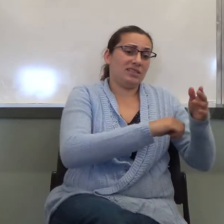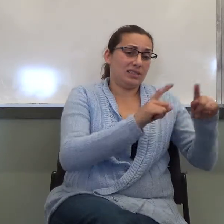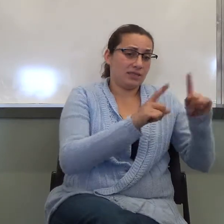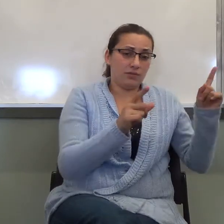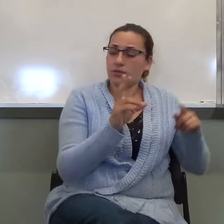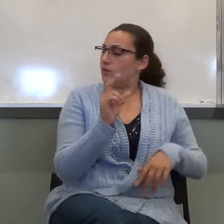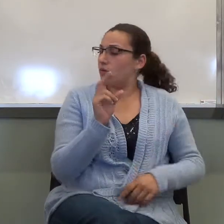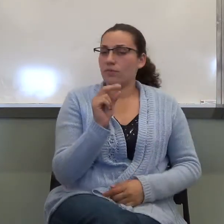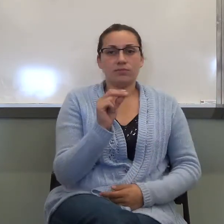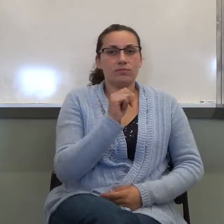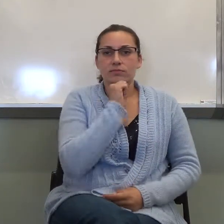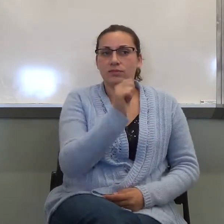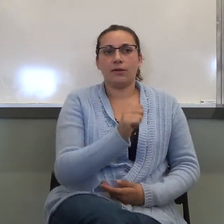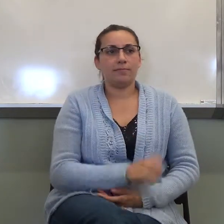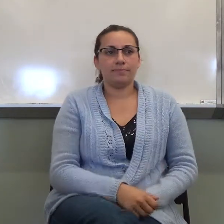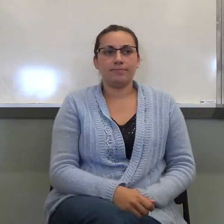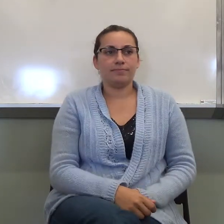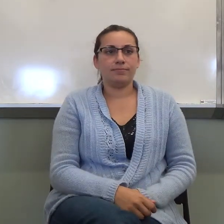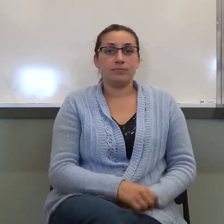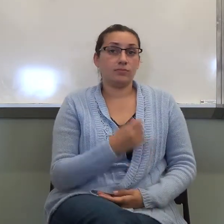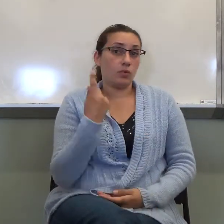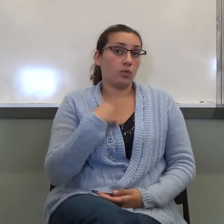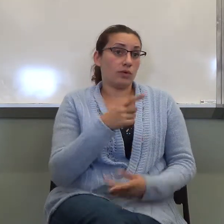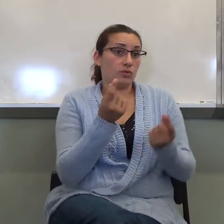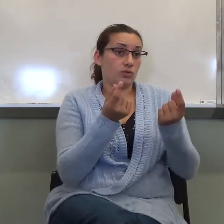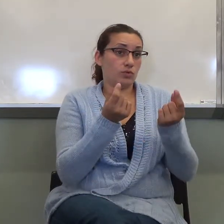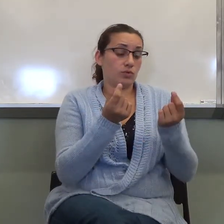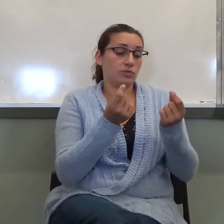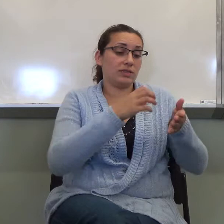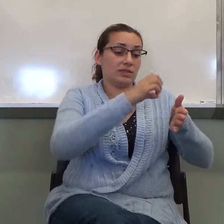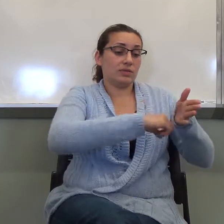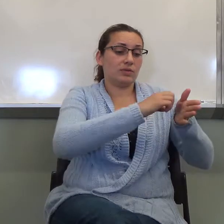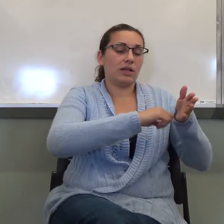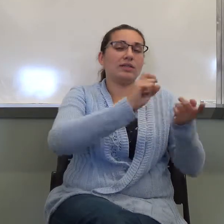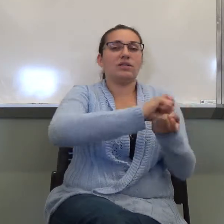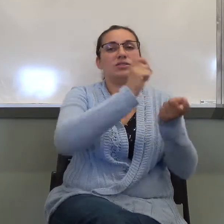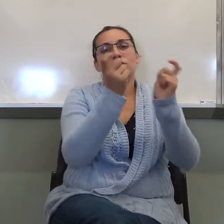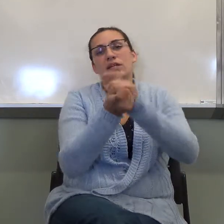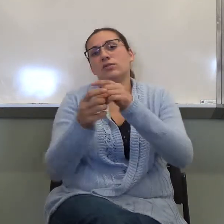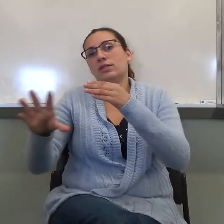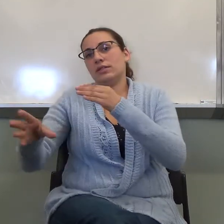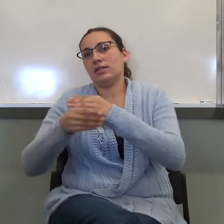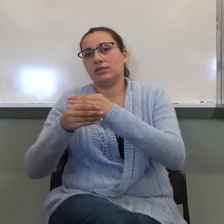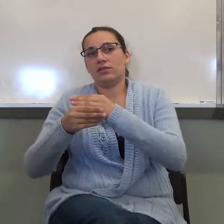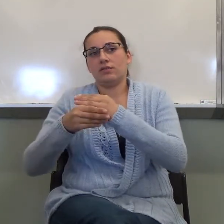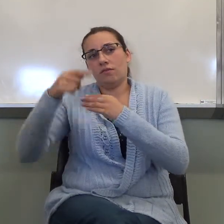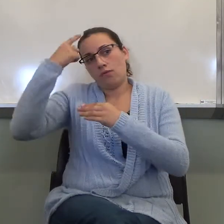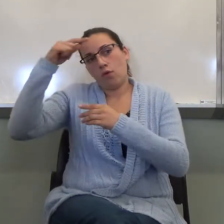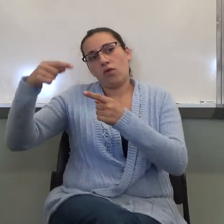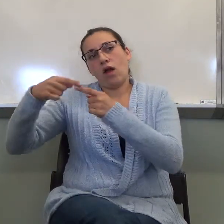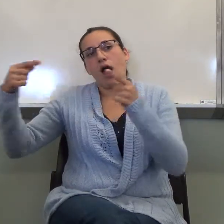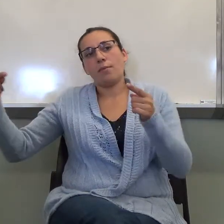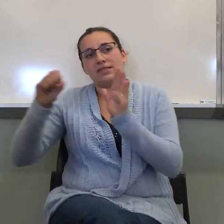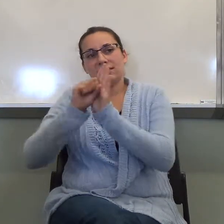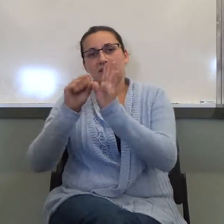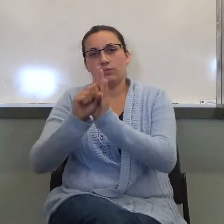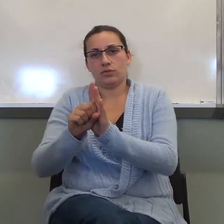nope. What we're going to do with subtraction is convert it to addition of the opposite. So we're going to go back to addition,